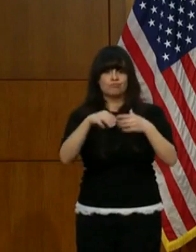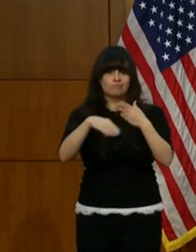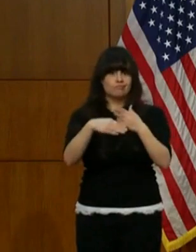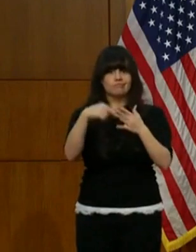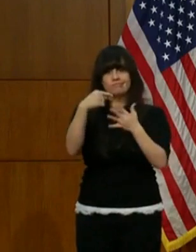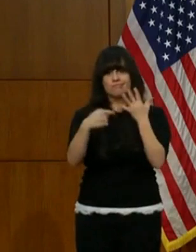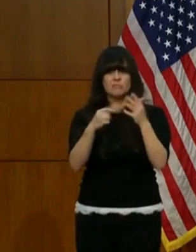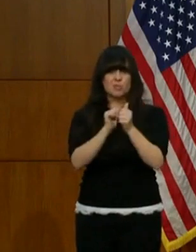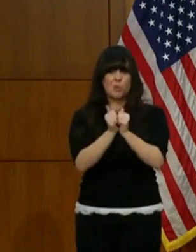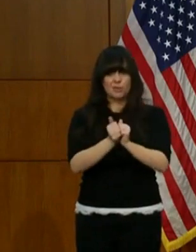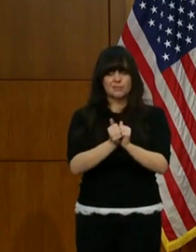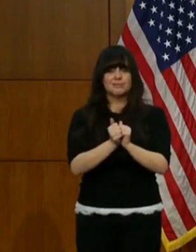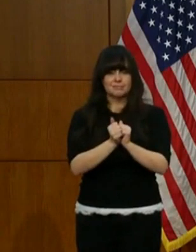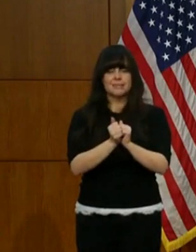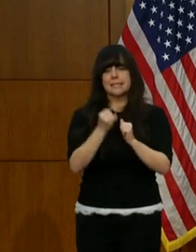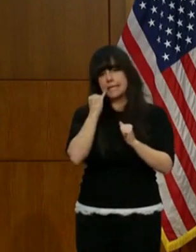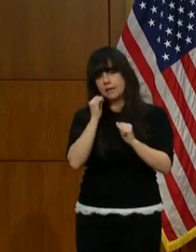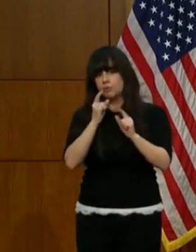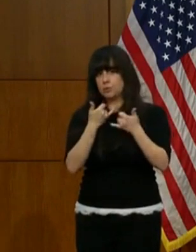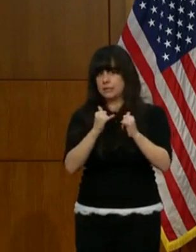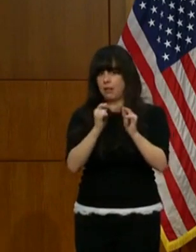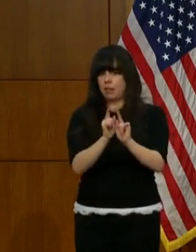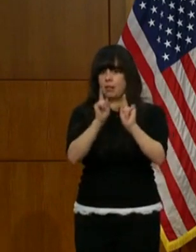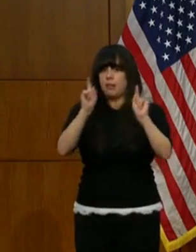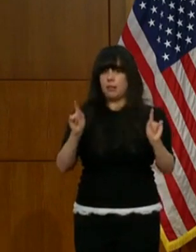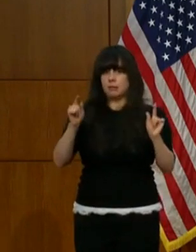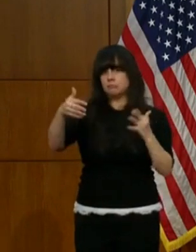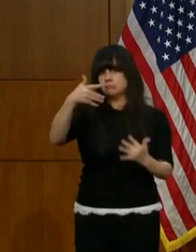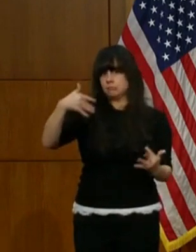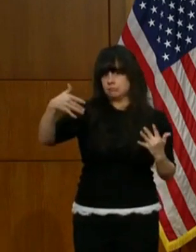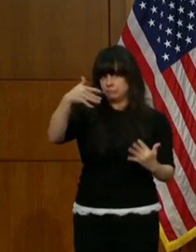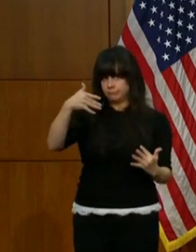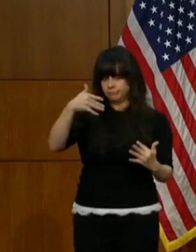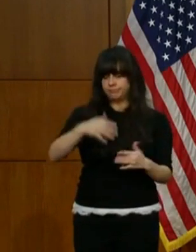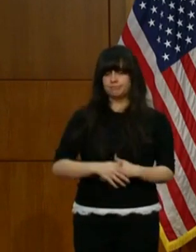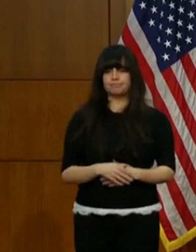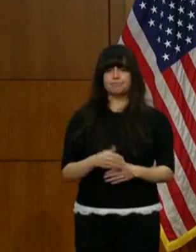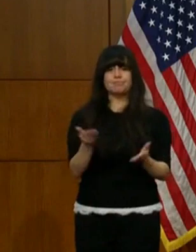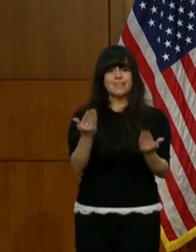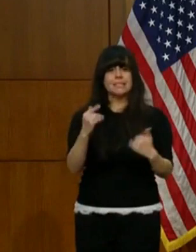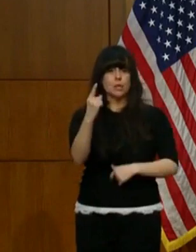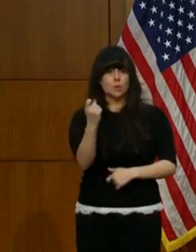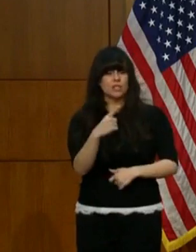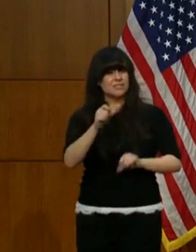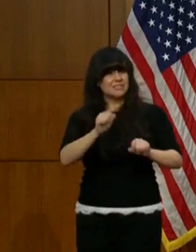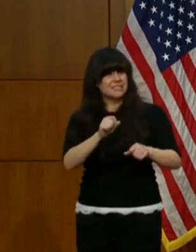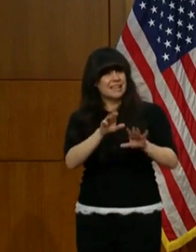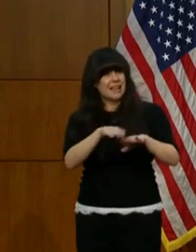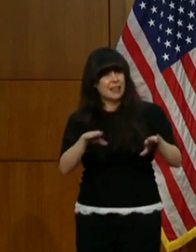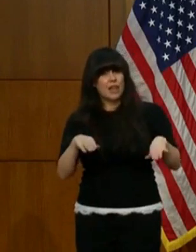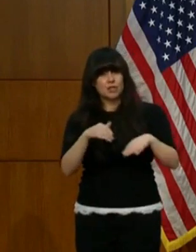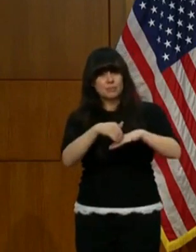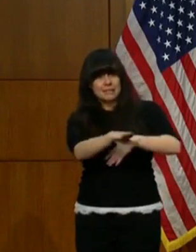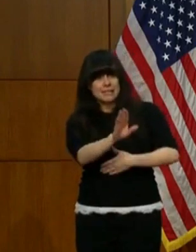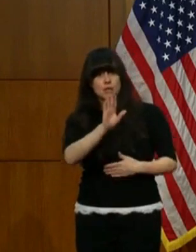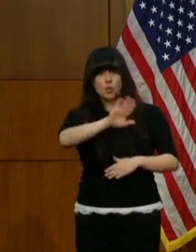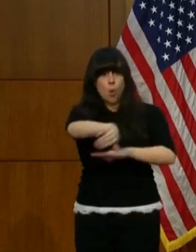question. Will children be able to go to overnight summer camps? Yes, they will this